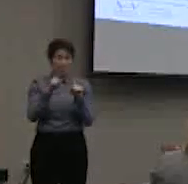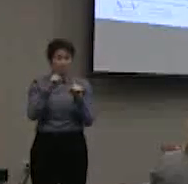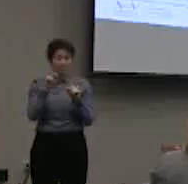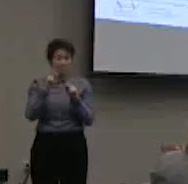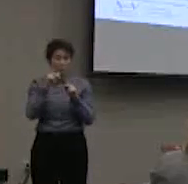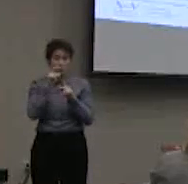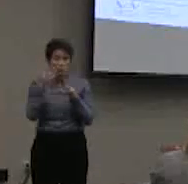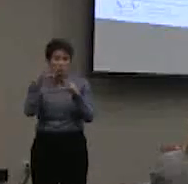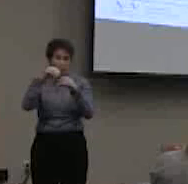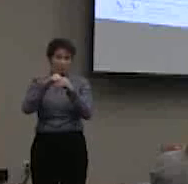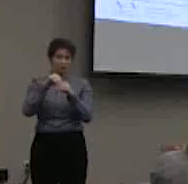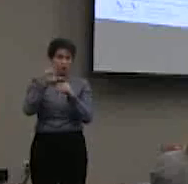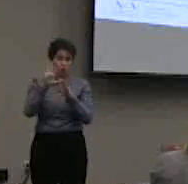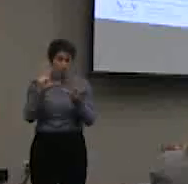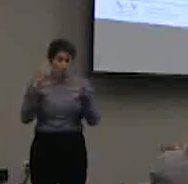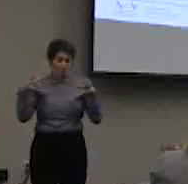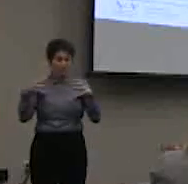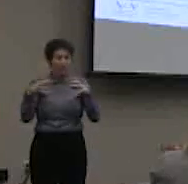Leveraging them